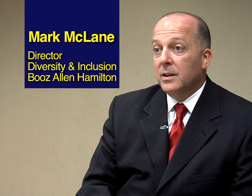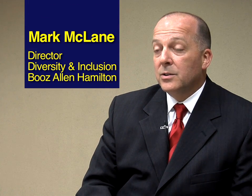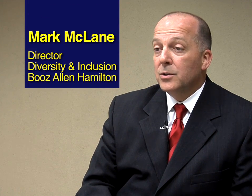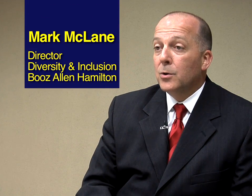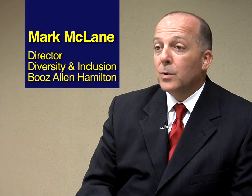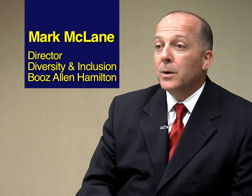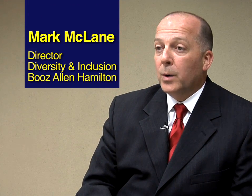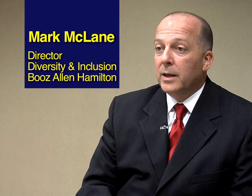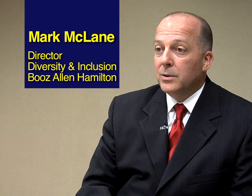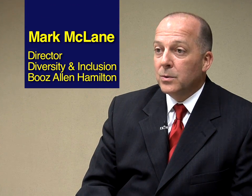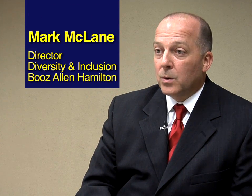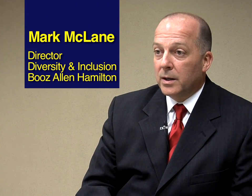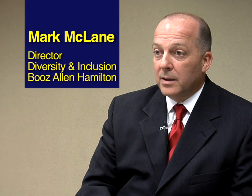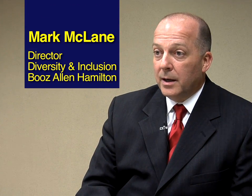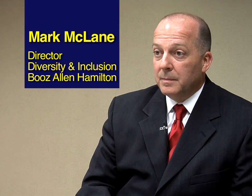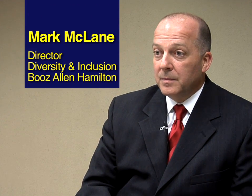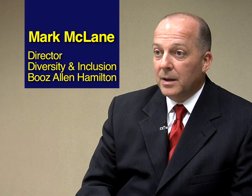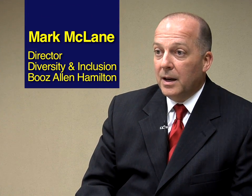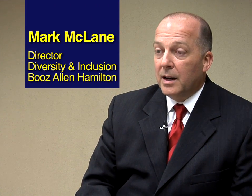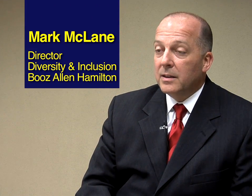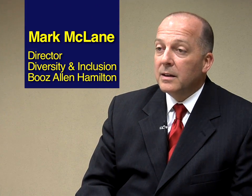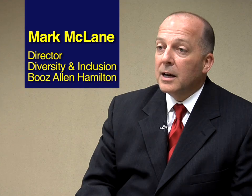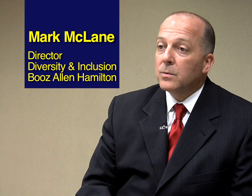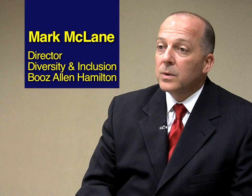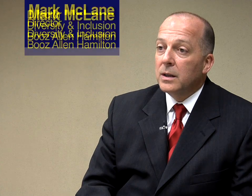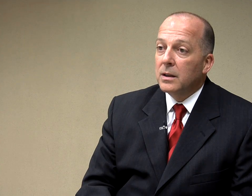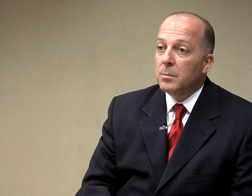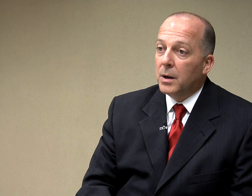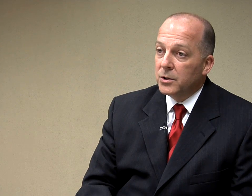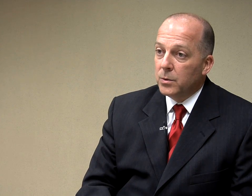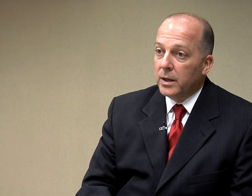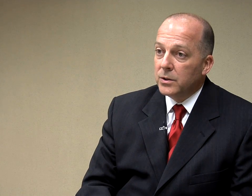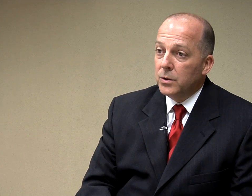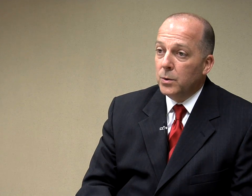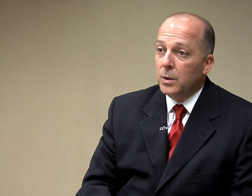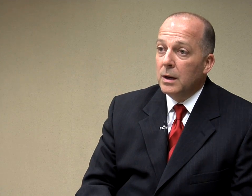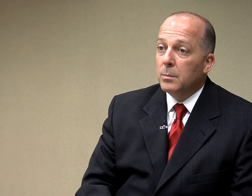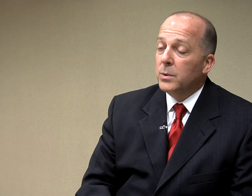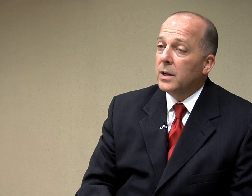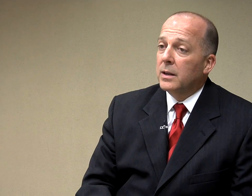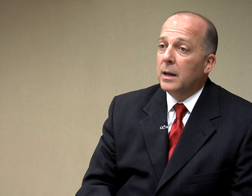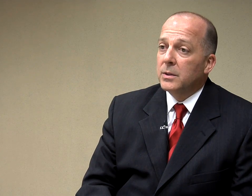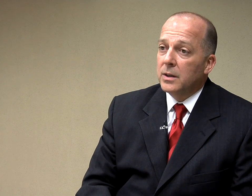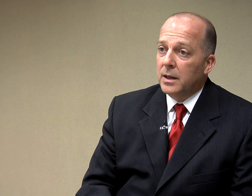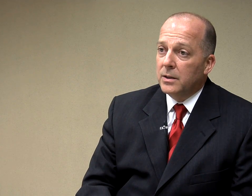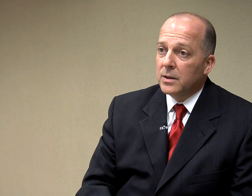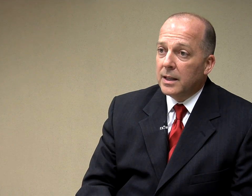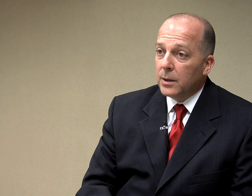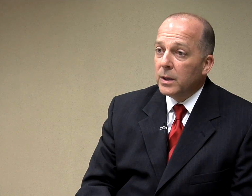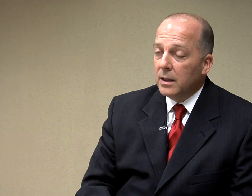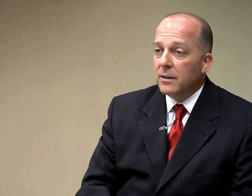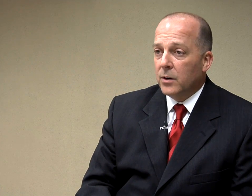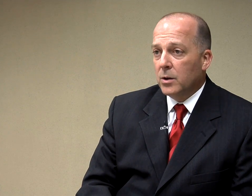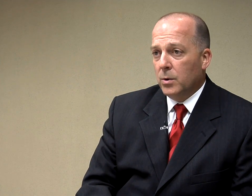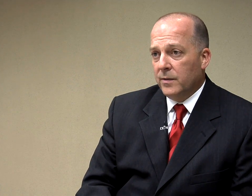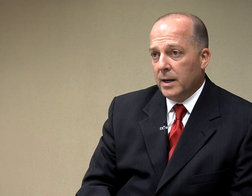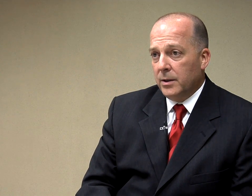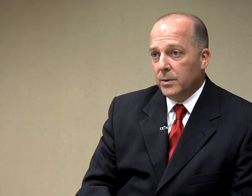said, there's no right way to do the wrong thing. And I think that really punctuates who Booz Allen Hamilton is and that we live our core values.